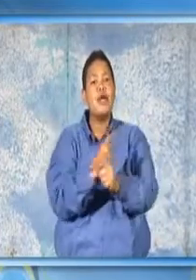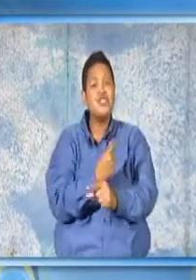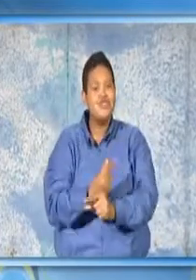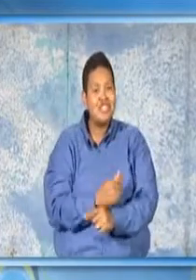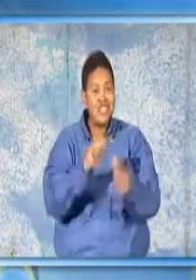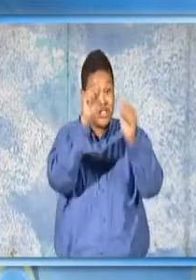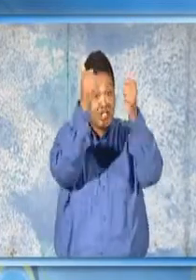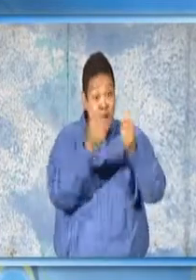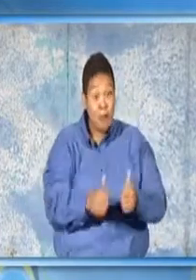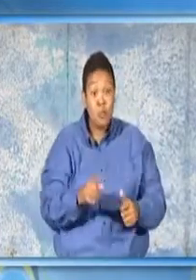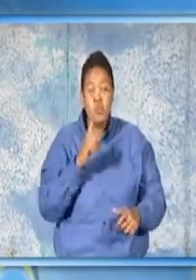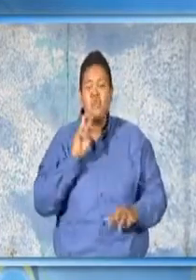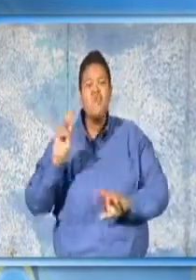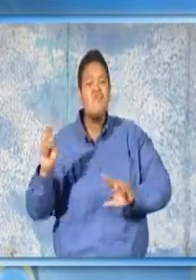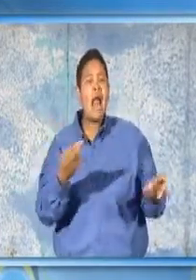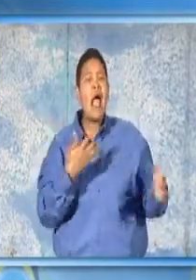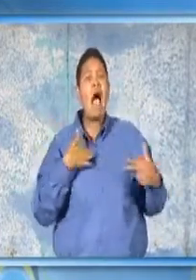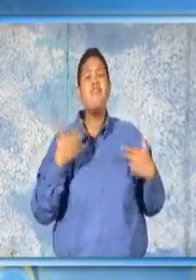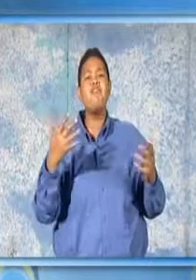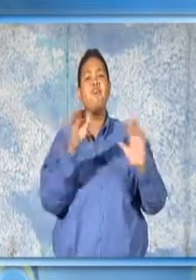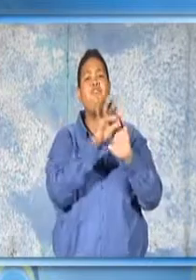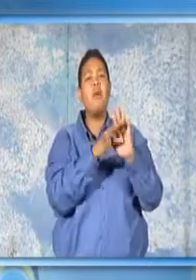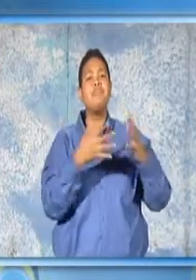which ready-made formulas exist.